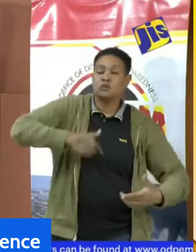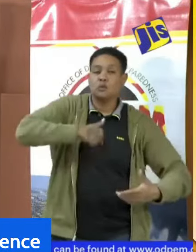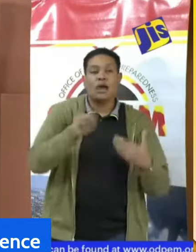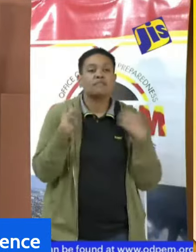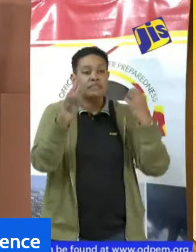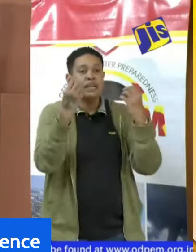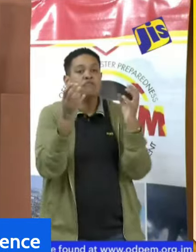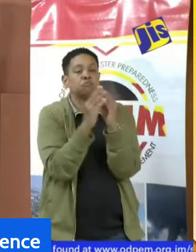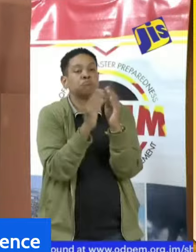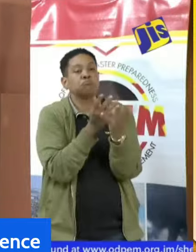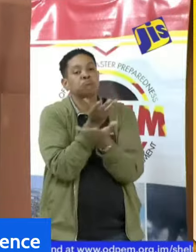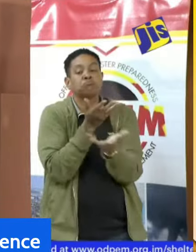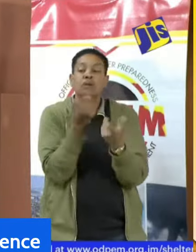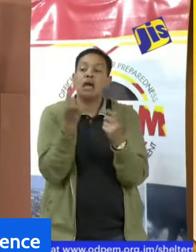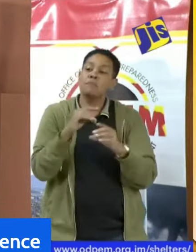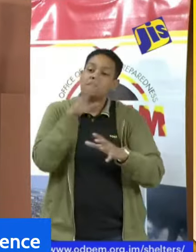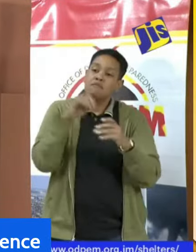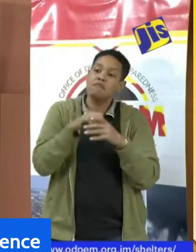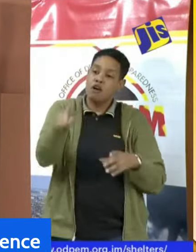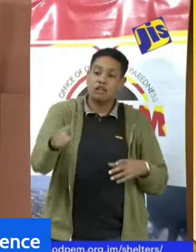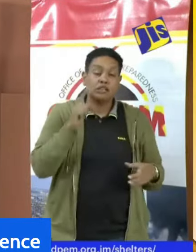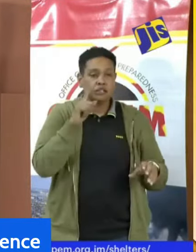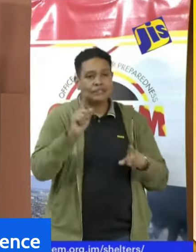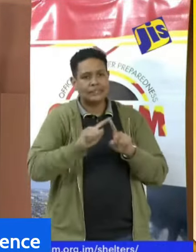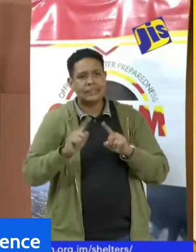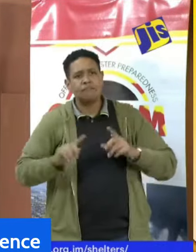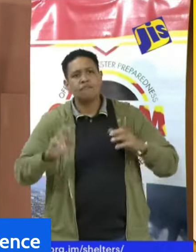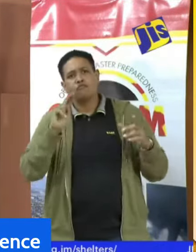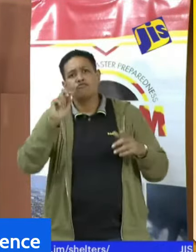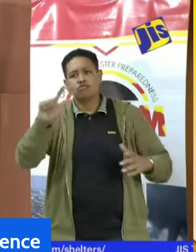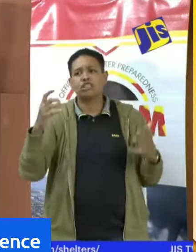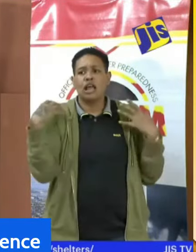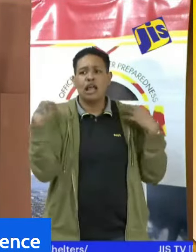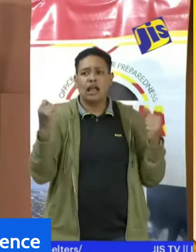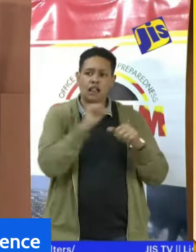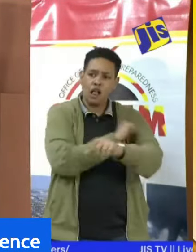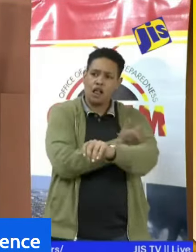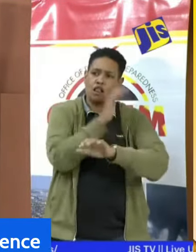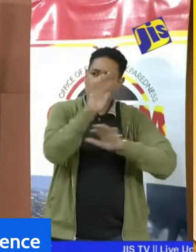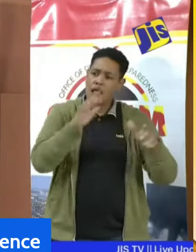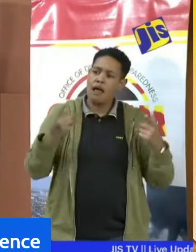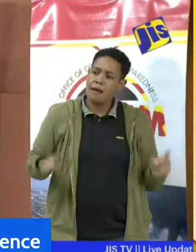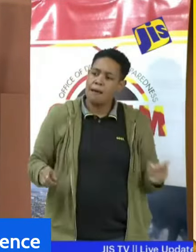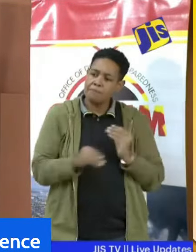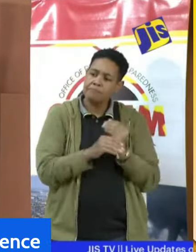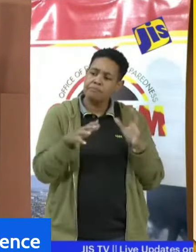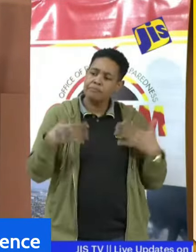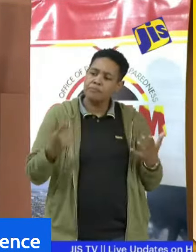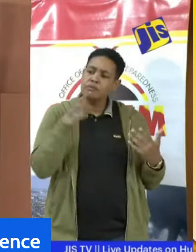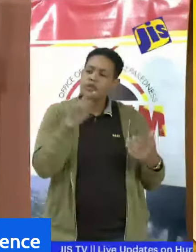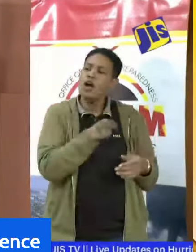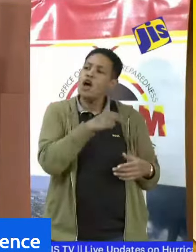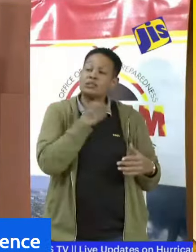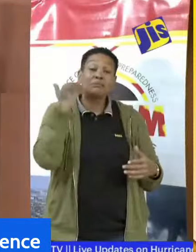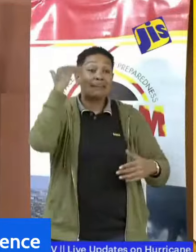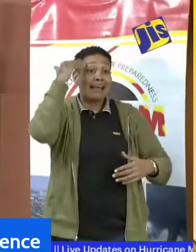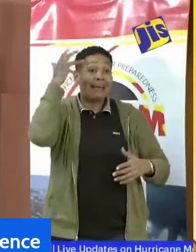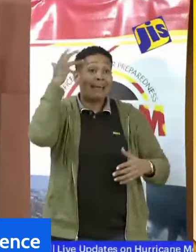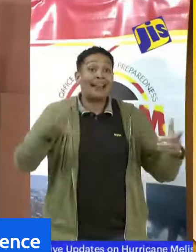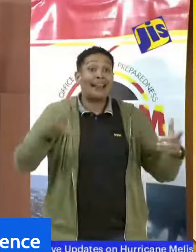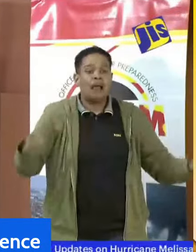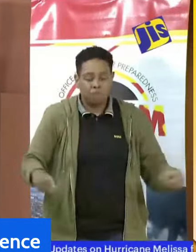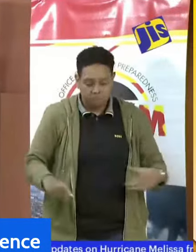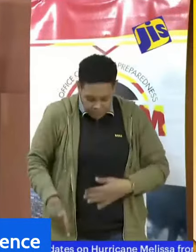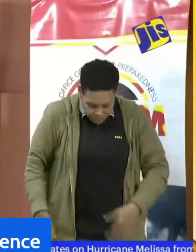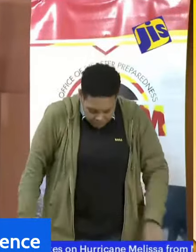several briefs involving the respective regional health authorities and the hospital heads.